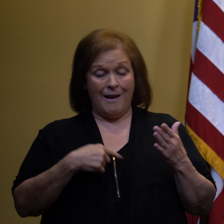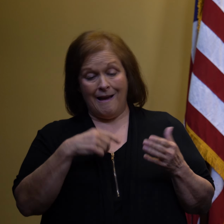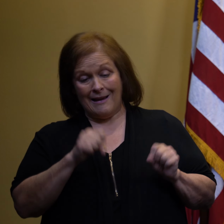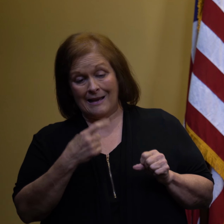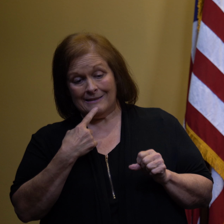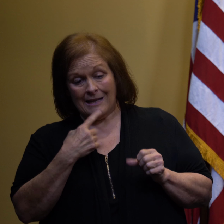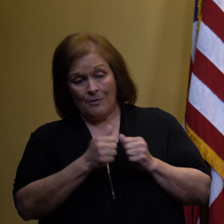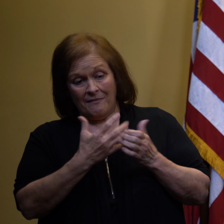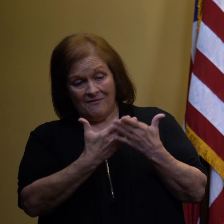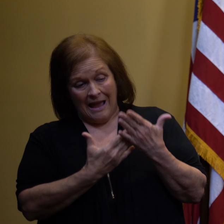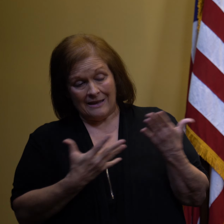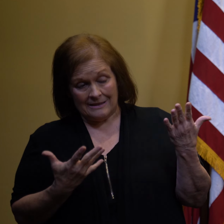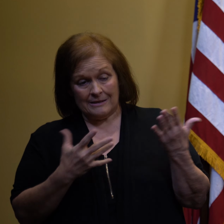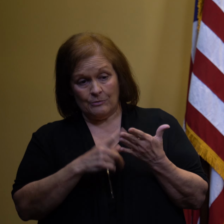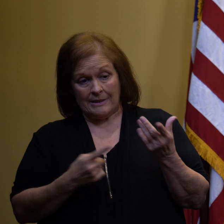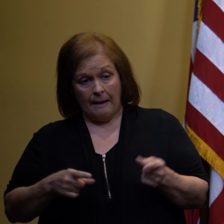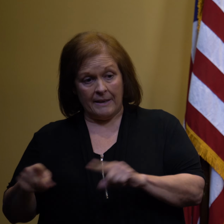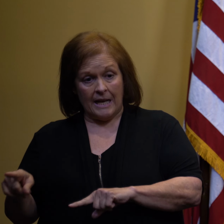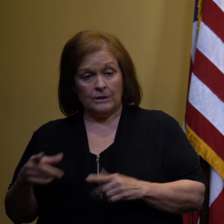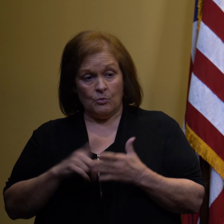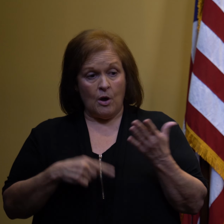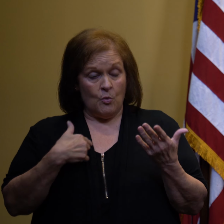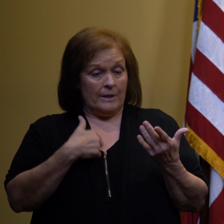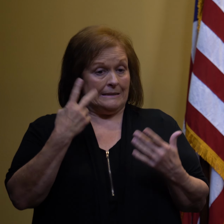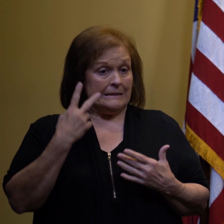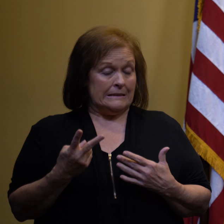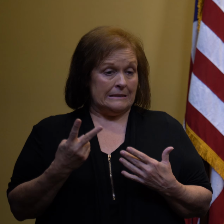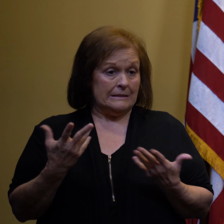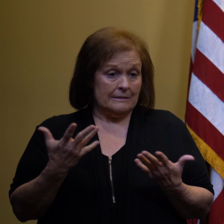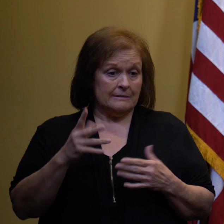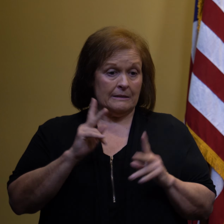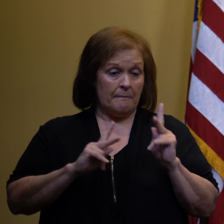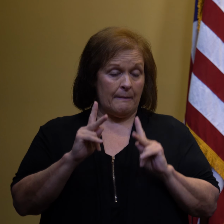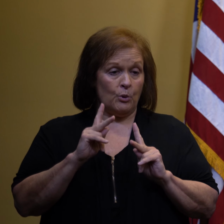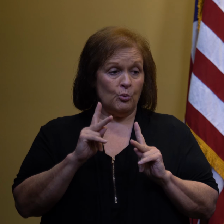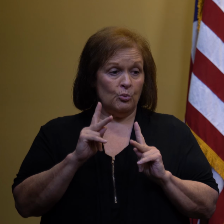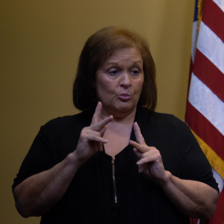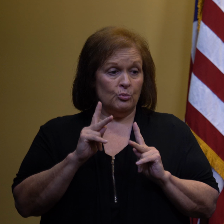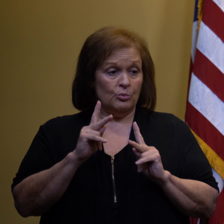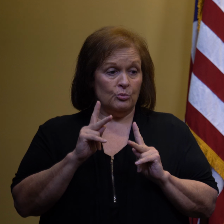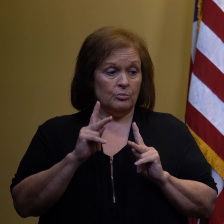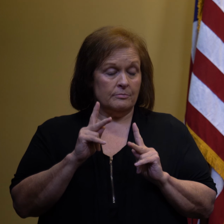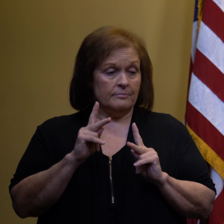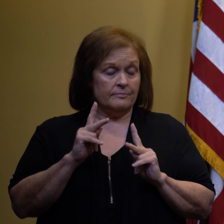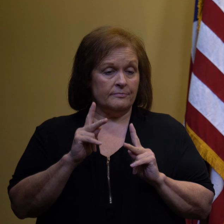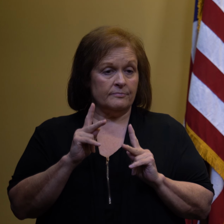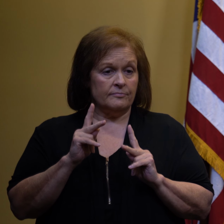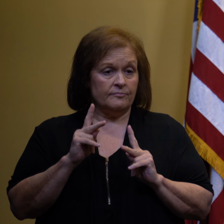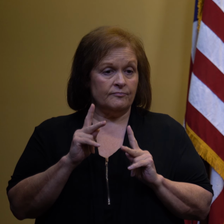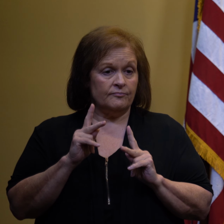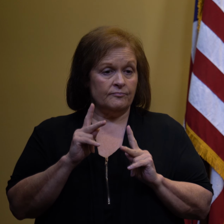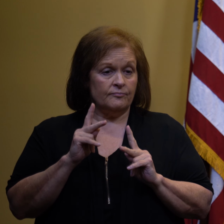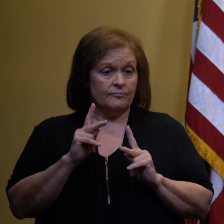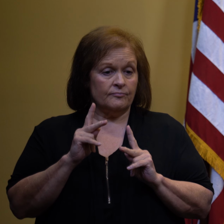the investigations that are happening, what we are seeing is that people who are